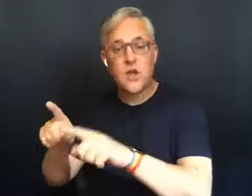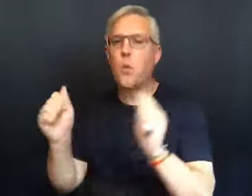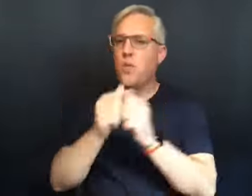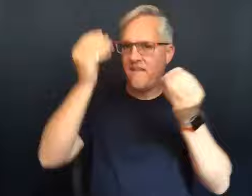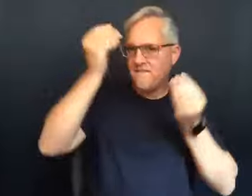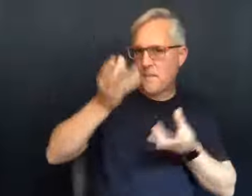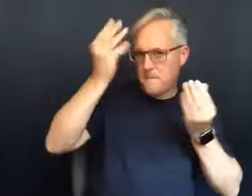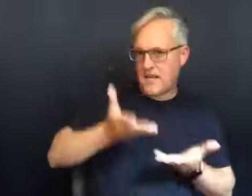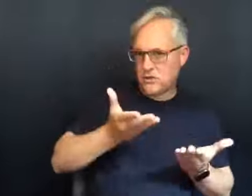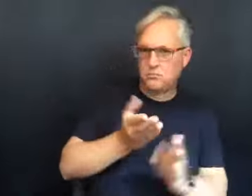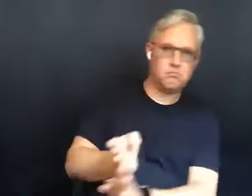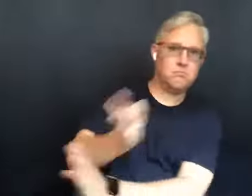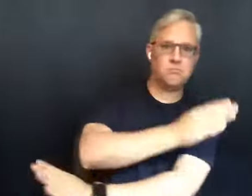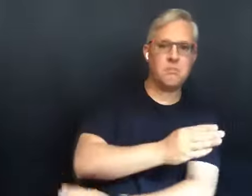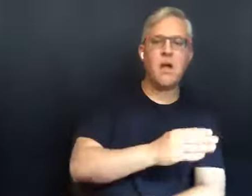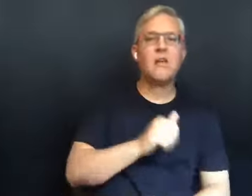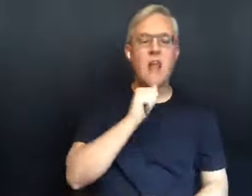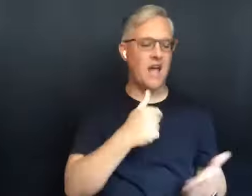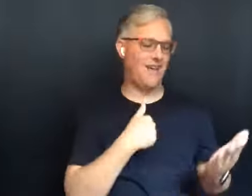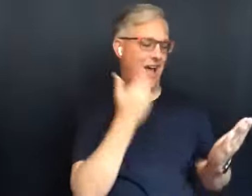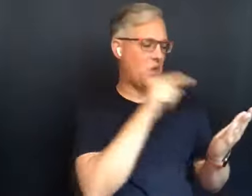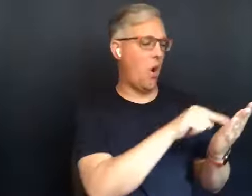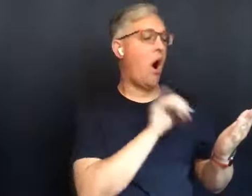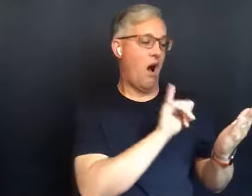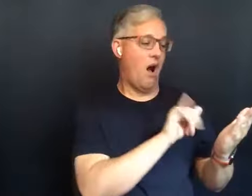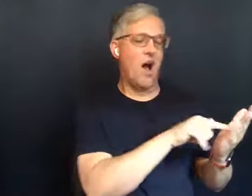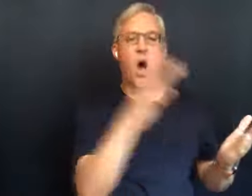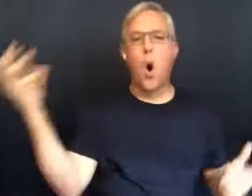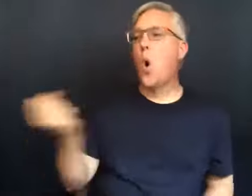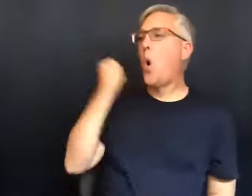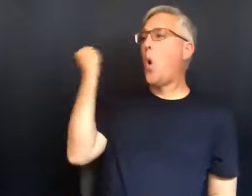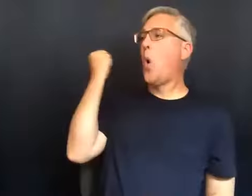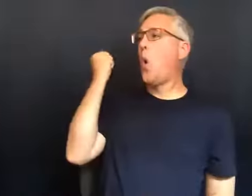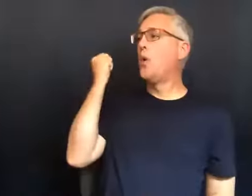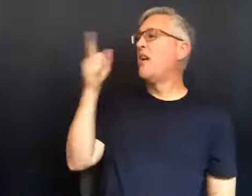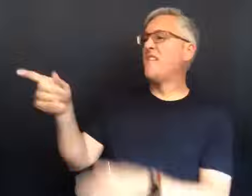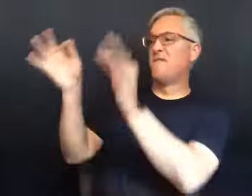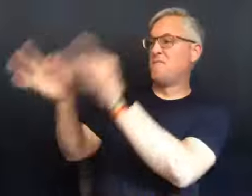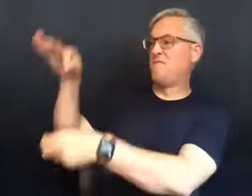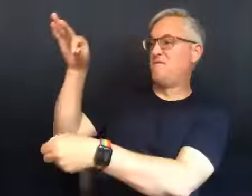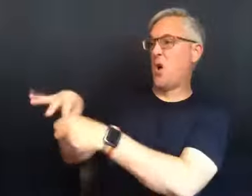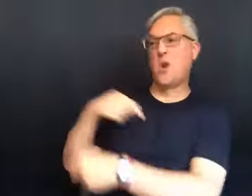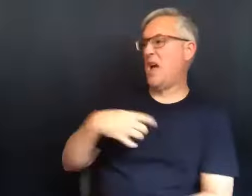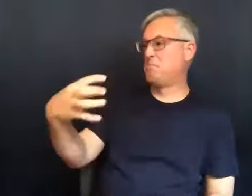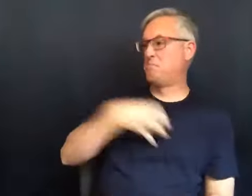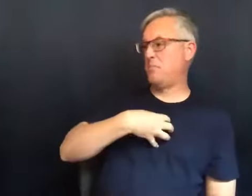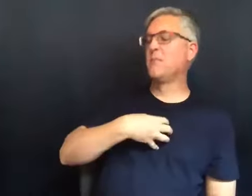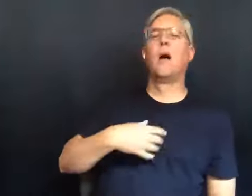conscience up front and not withhold some dramatic piece of information for the